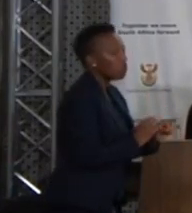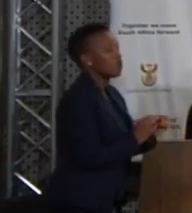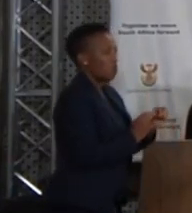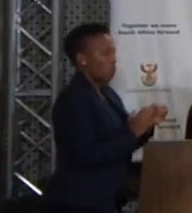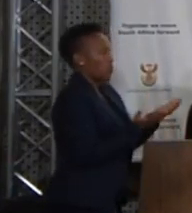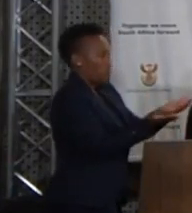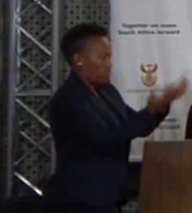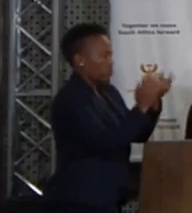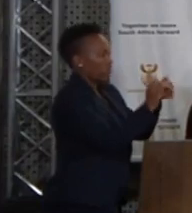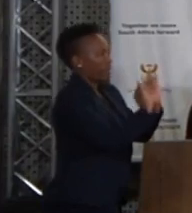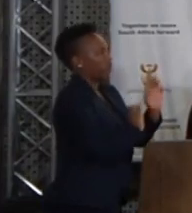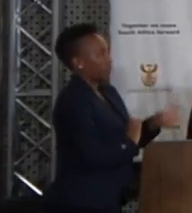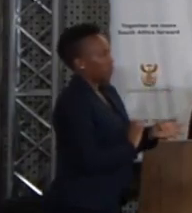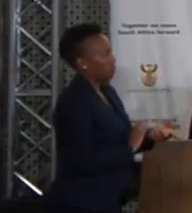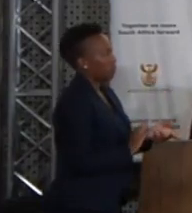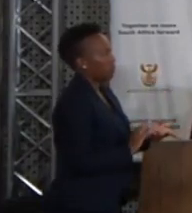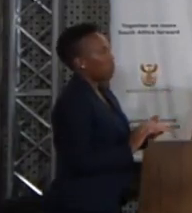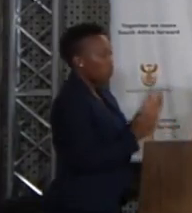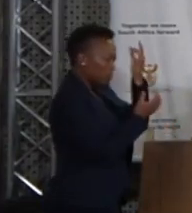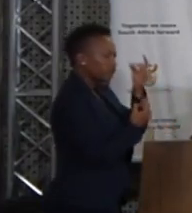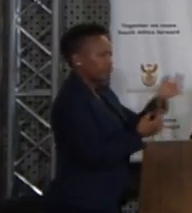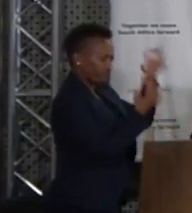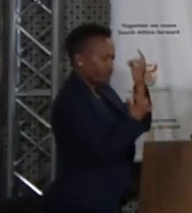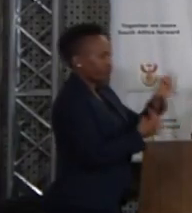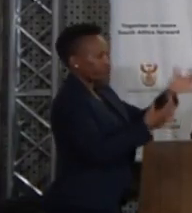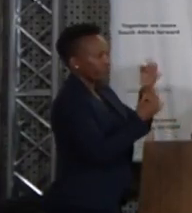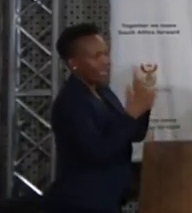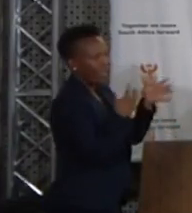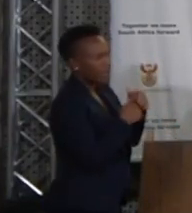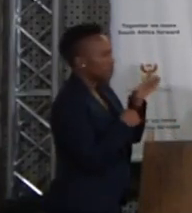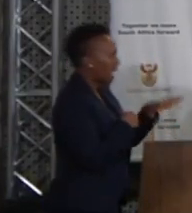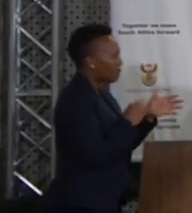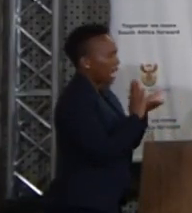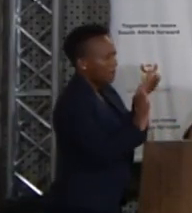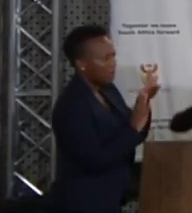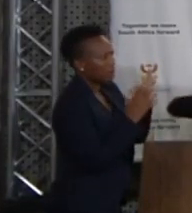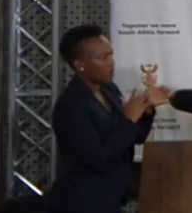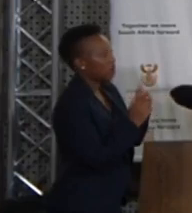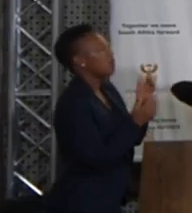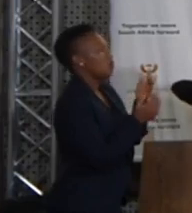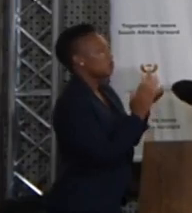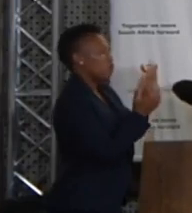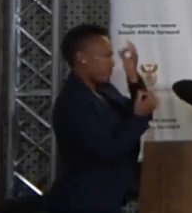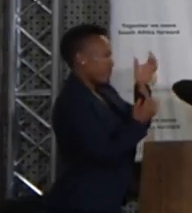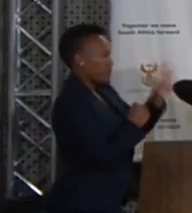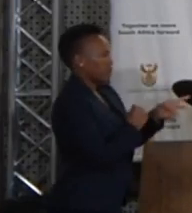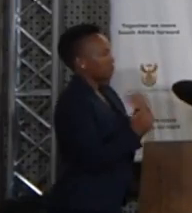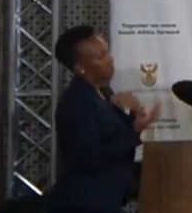you. As we're doing, we will keep you informed of all the steps we're taking. But thank you.